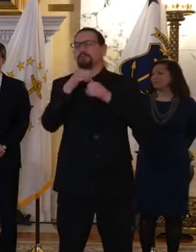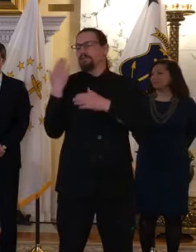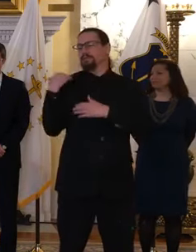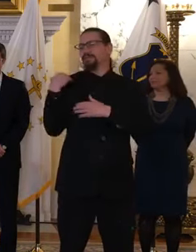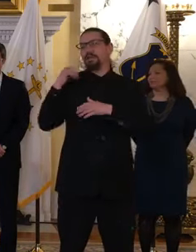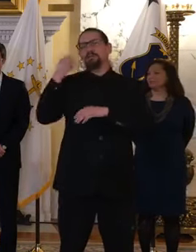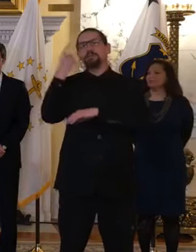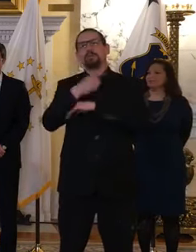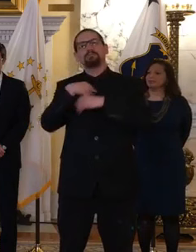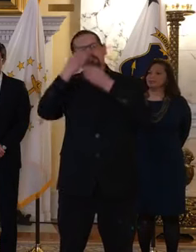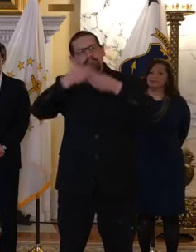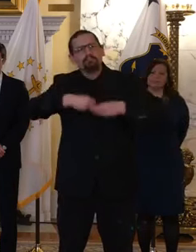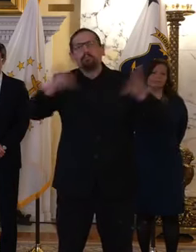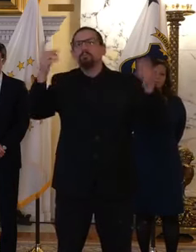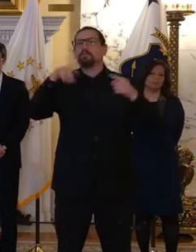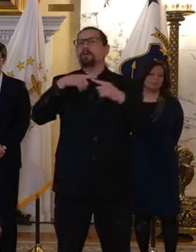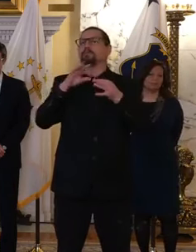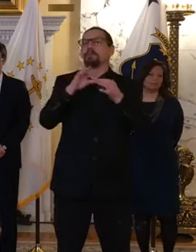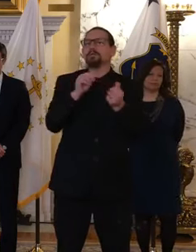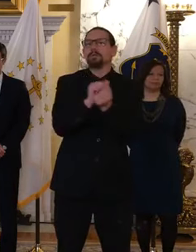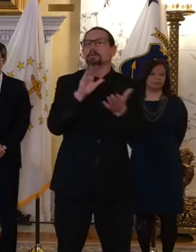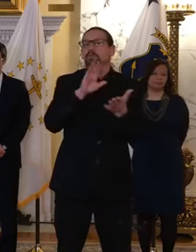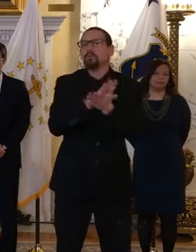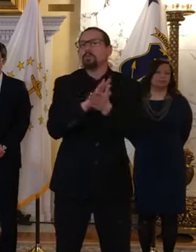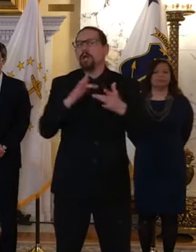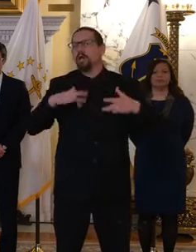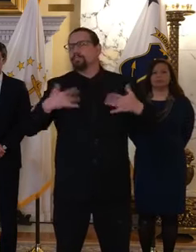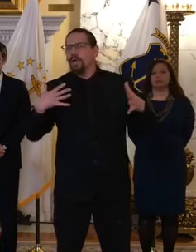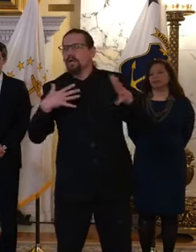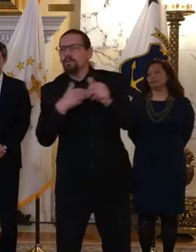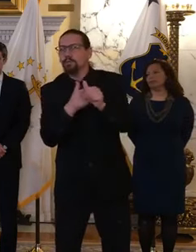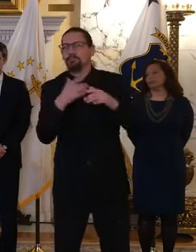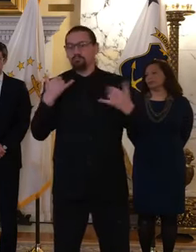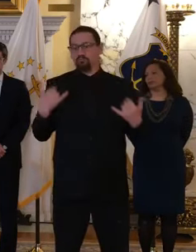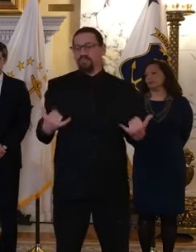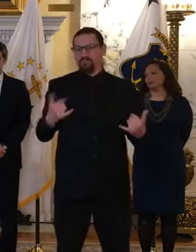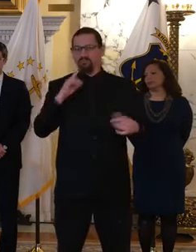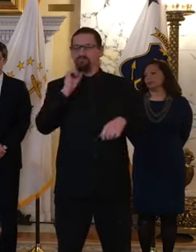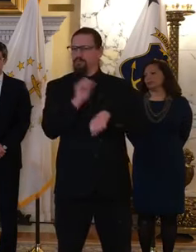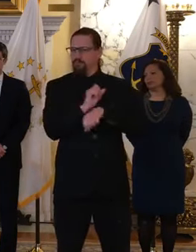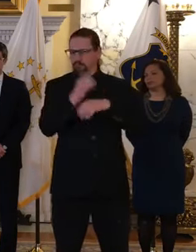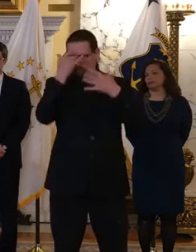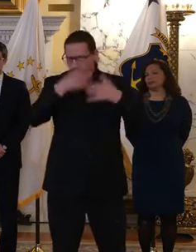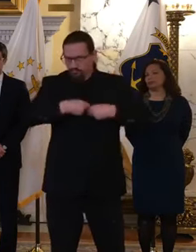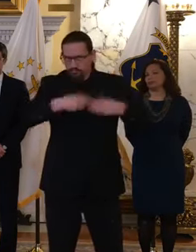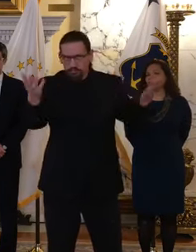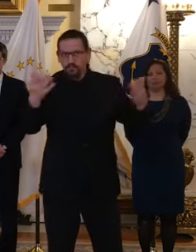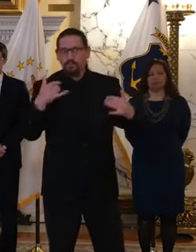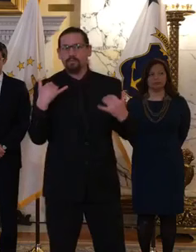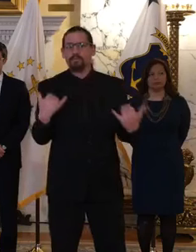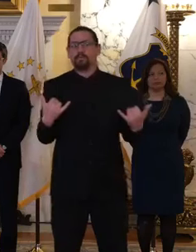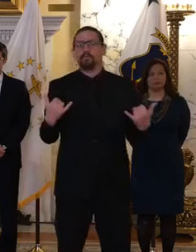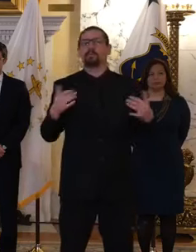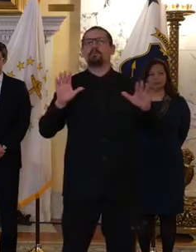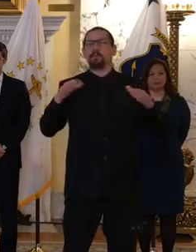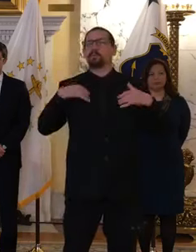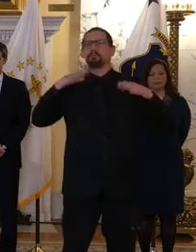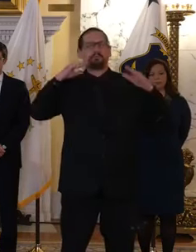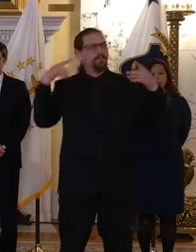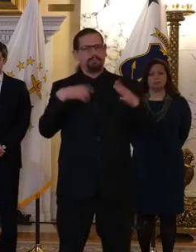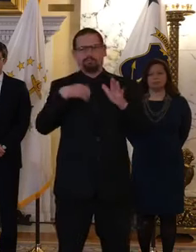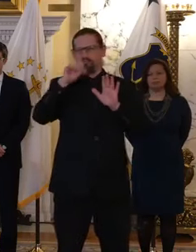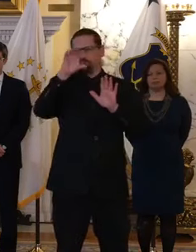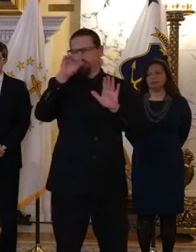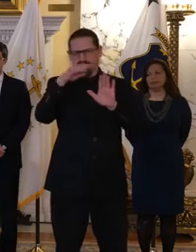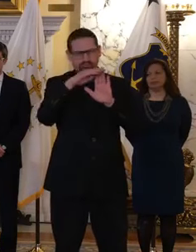to mainly focus my comments on schools. It's a huge issue. It touches 142,000 children